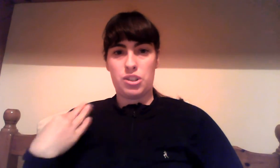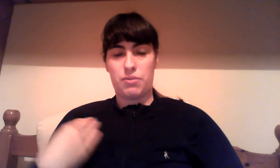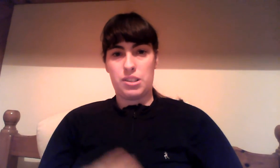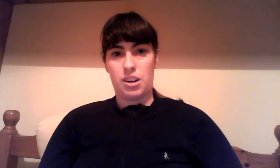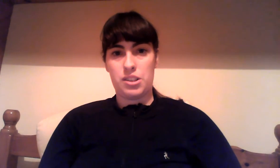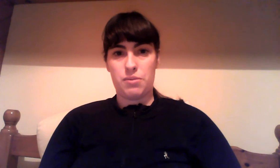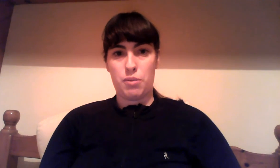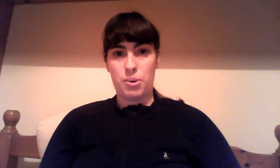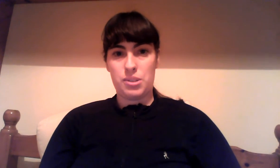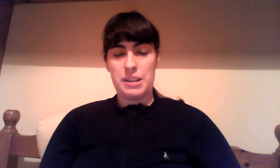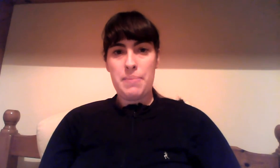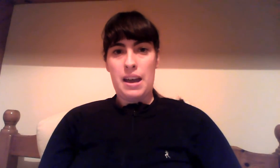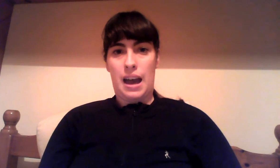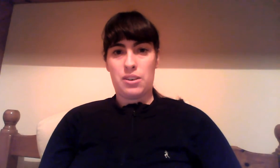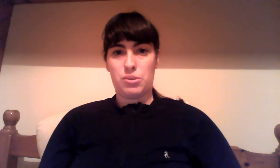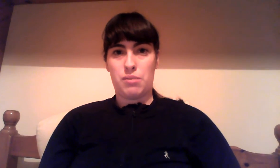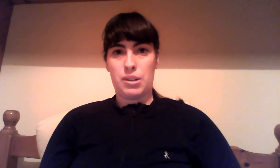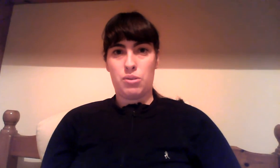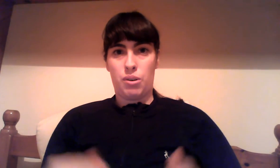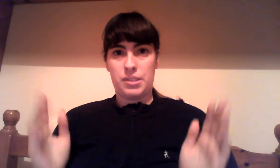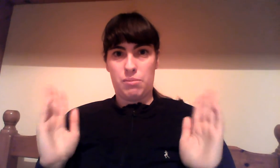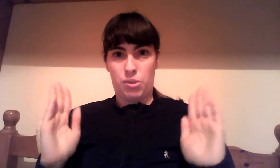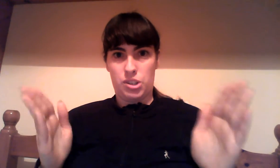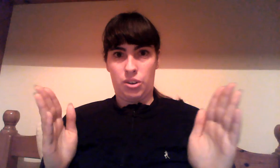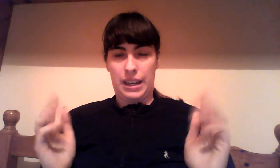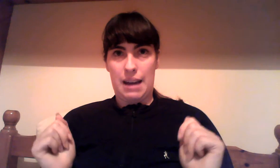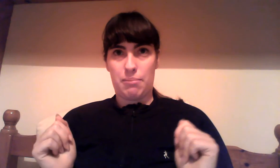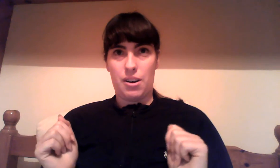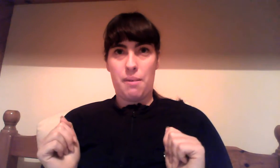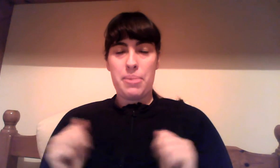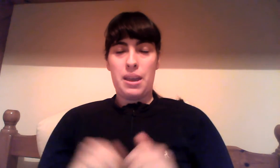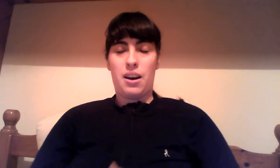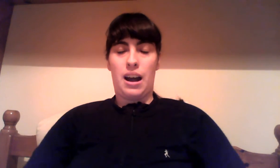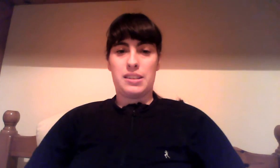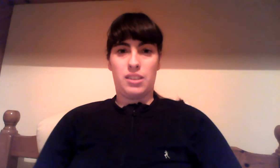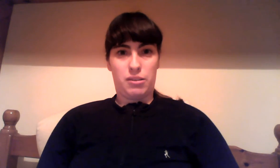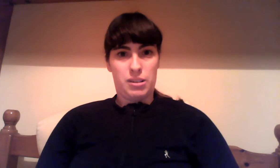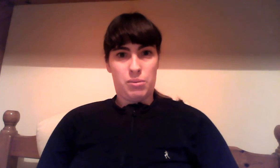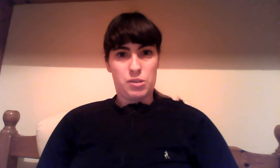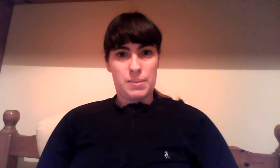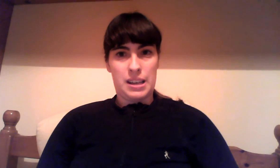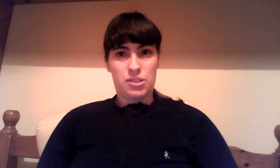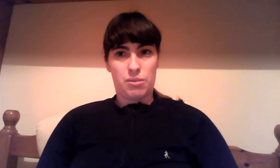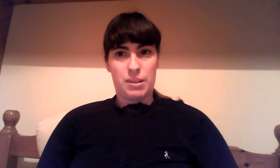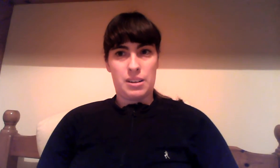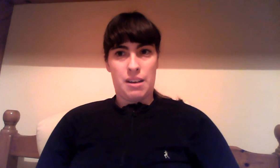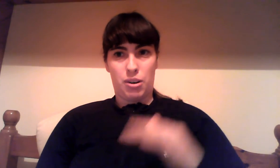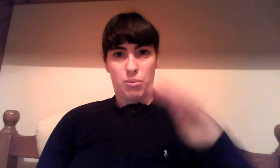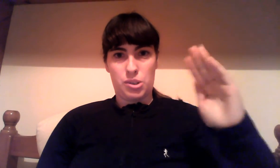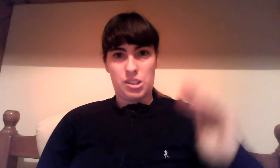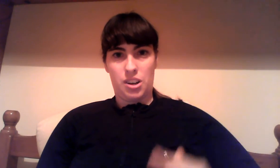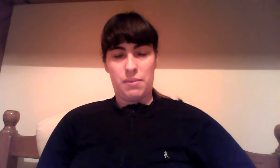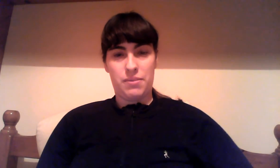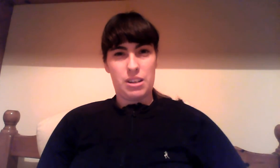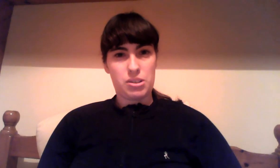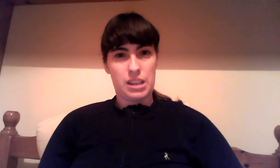different sides of your body, and also when you're obviously watching it on a camera, I had to like really watch my lecturer whenever I watch his signing videos, because I have to